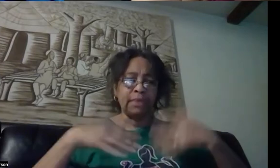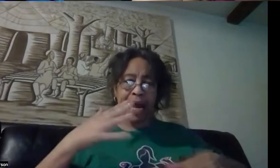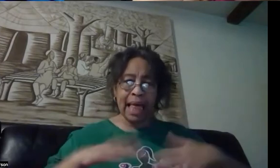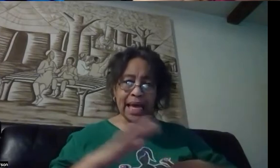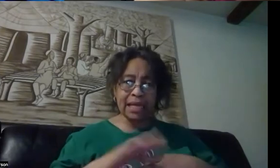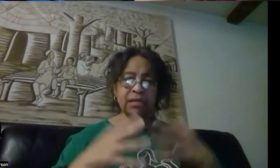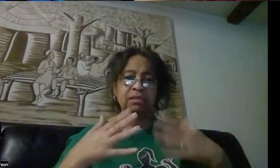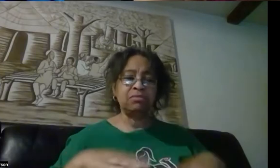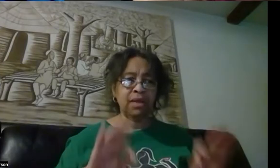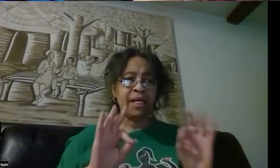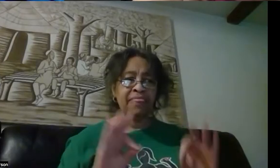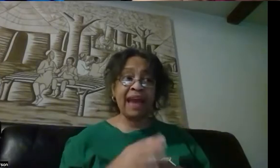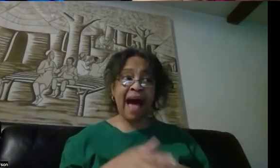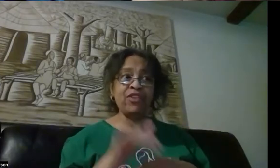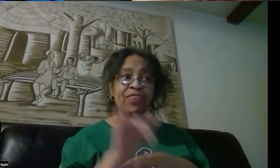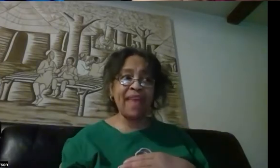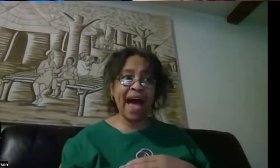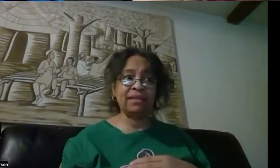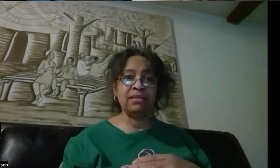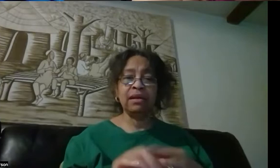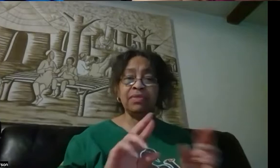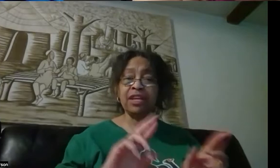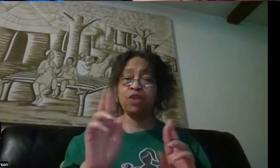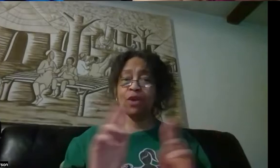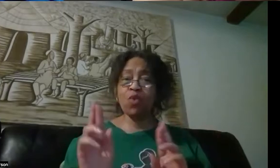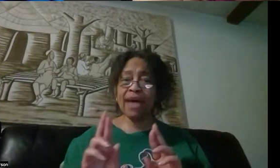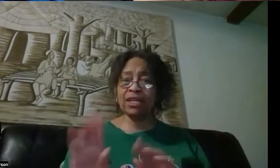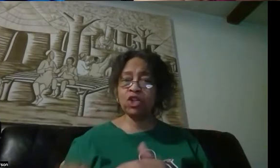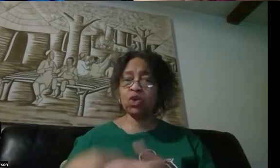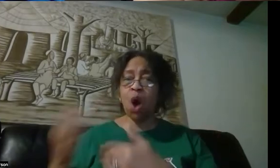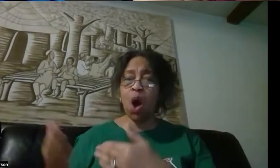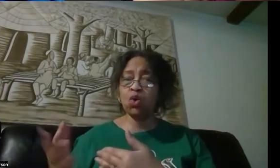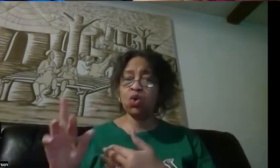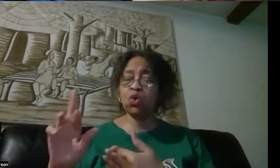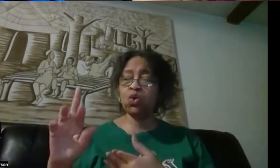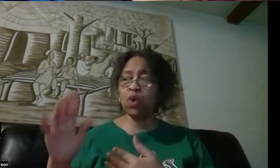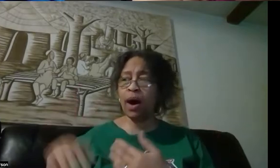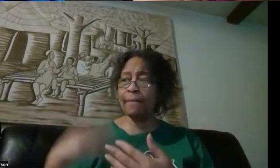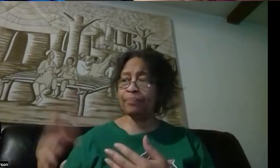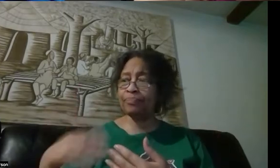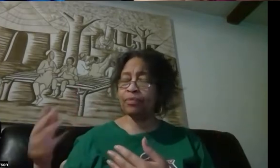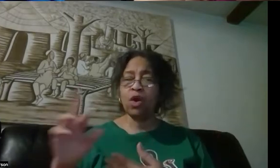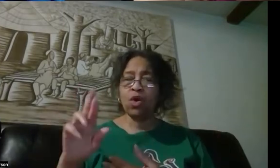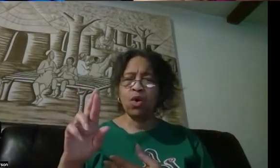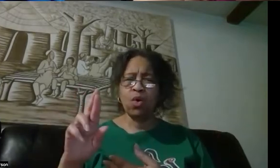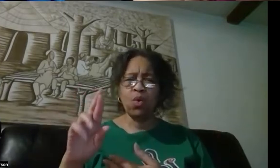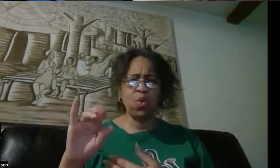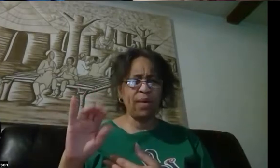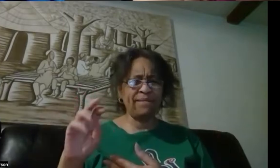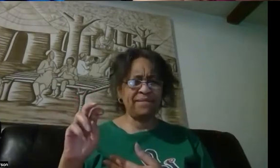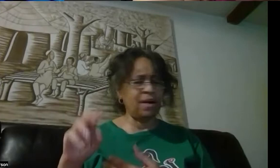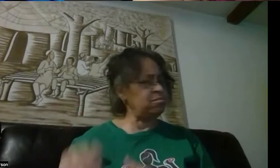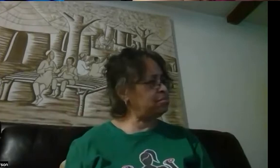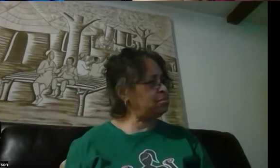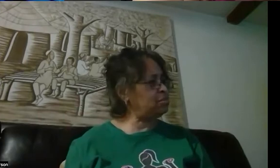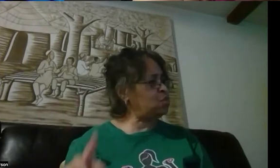instructions and how that works, get the body cleaned out, get the reset done, and then I would be ready to